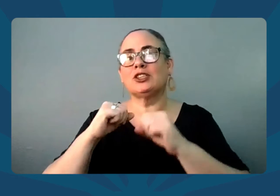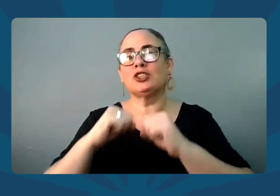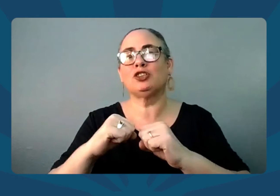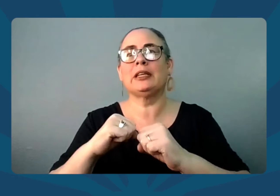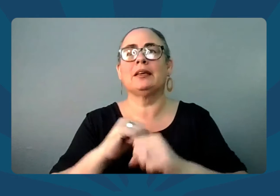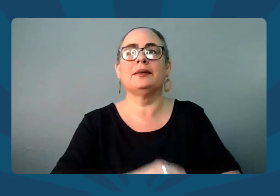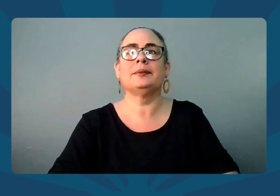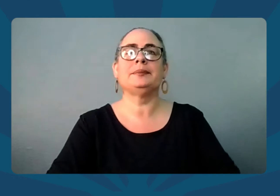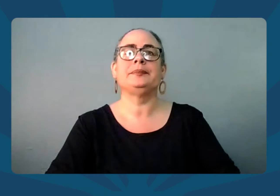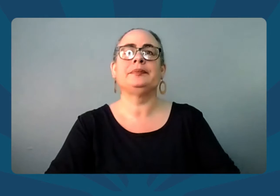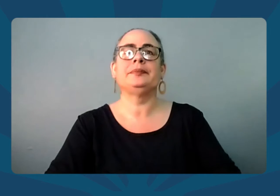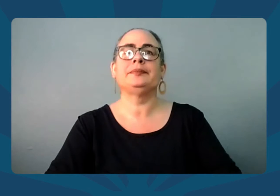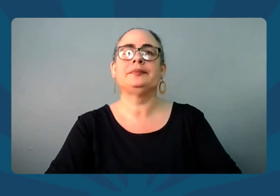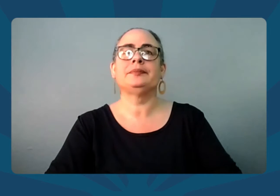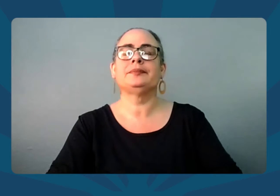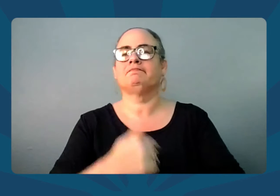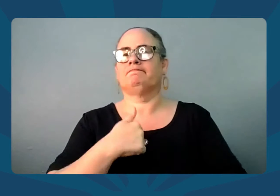and national security.